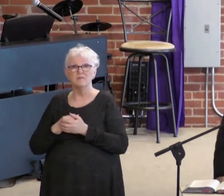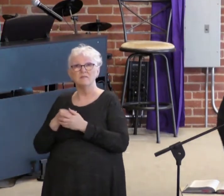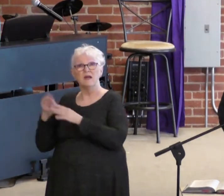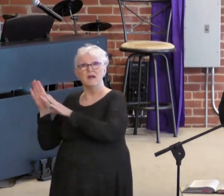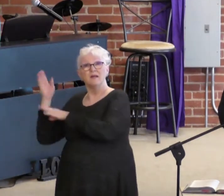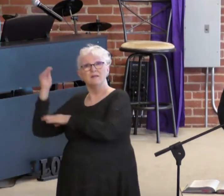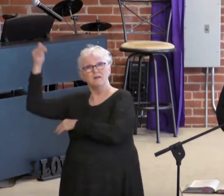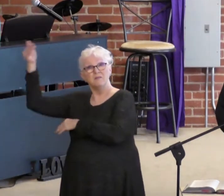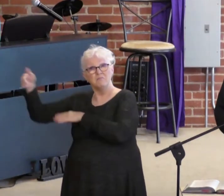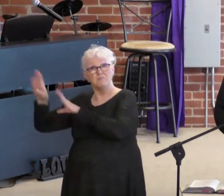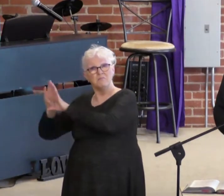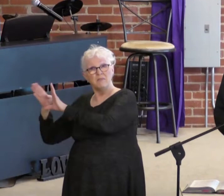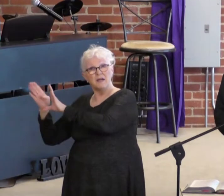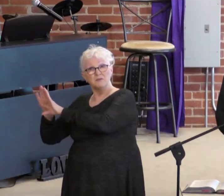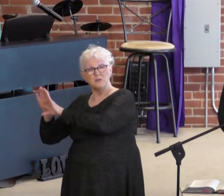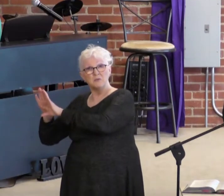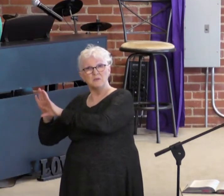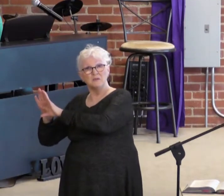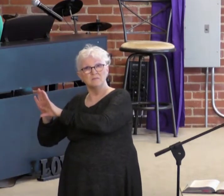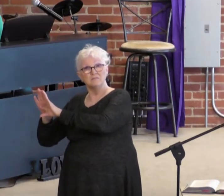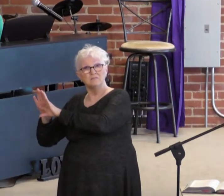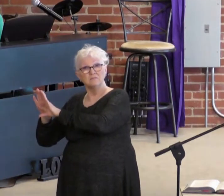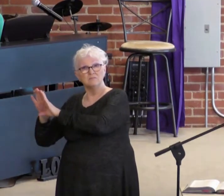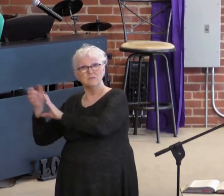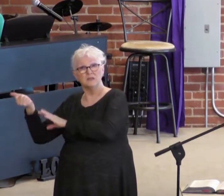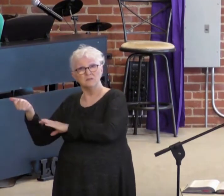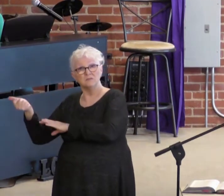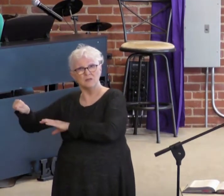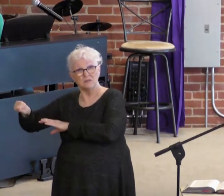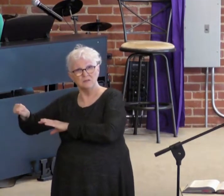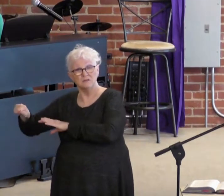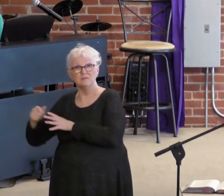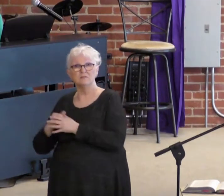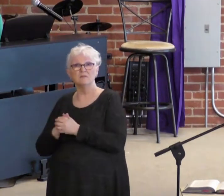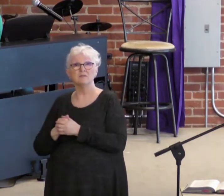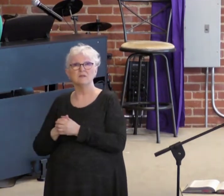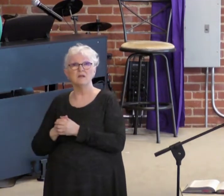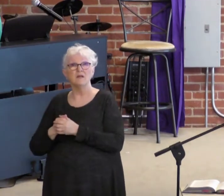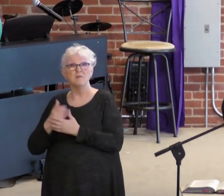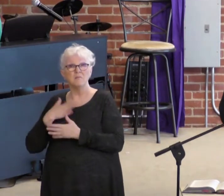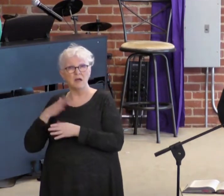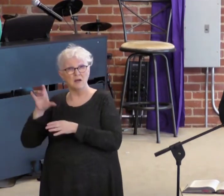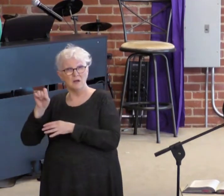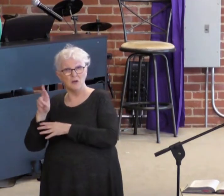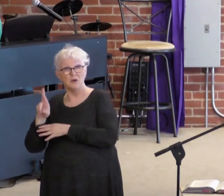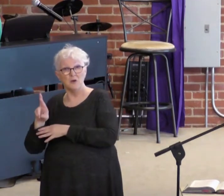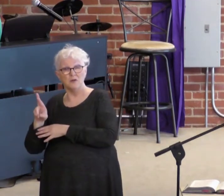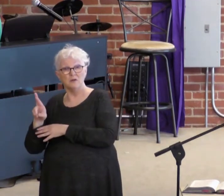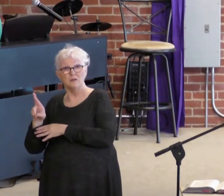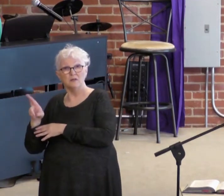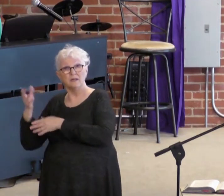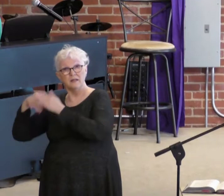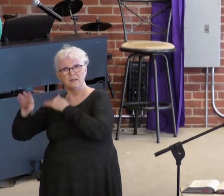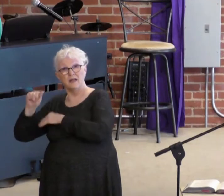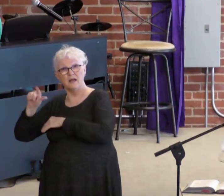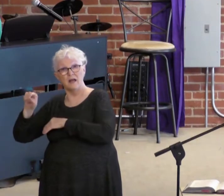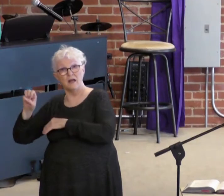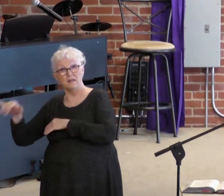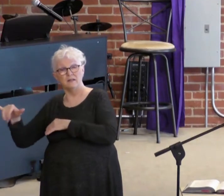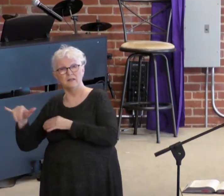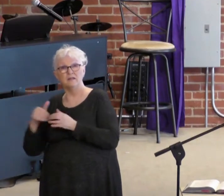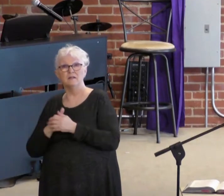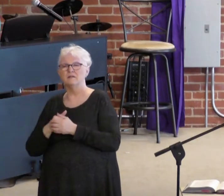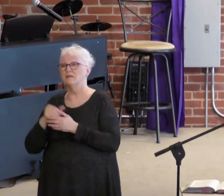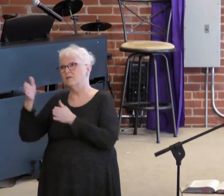to get into my car, which is also back near the alley, there was a person lying covered in